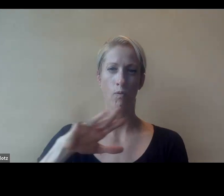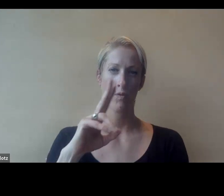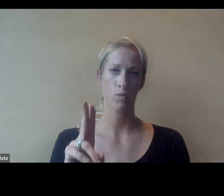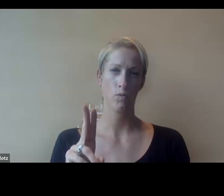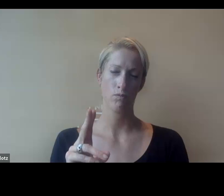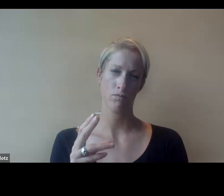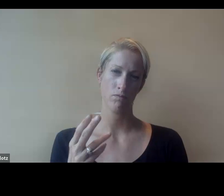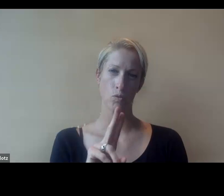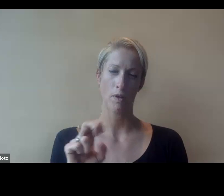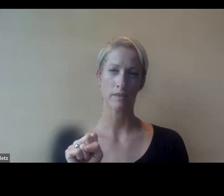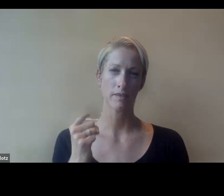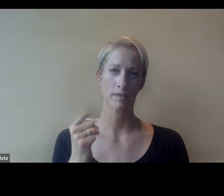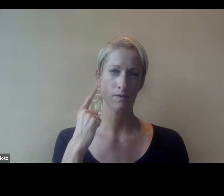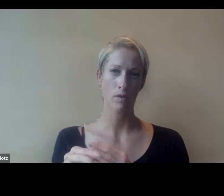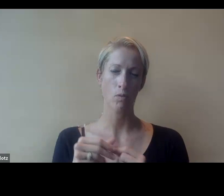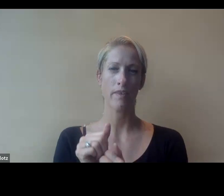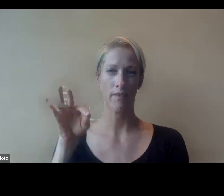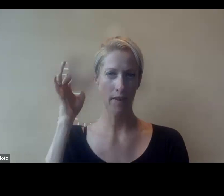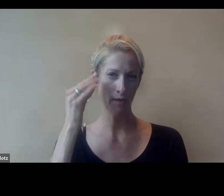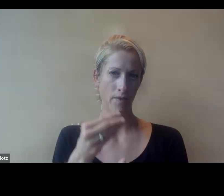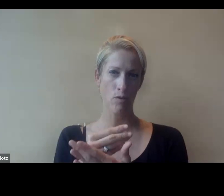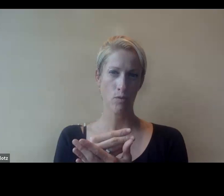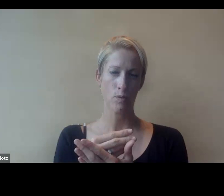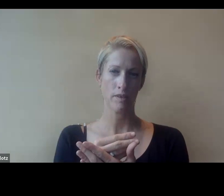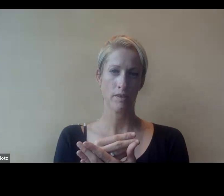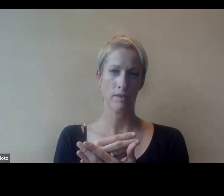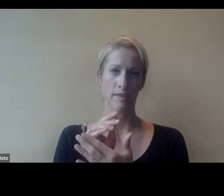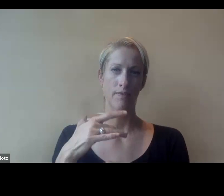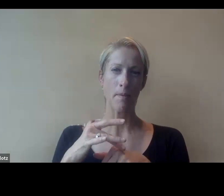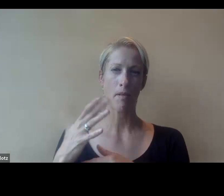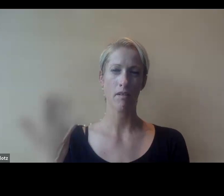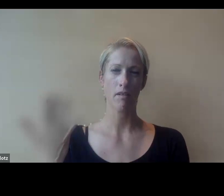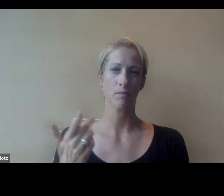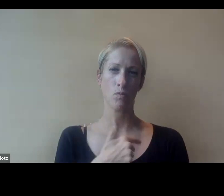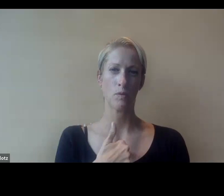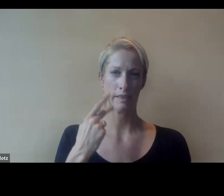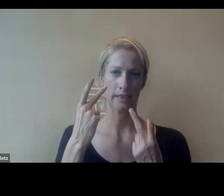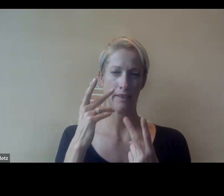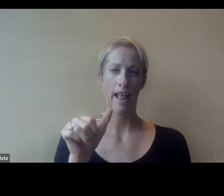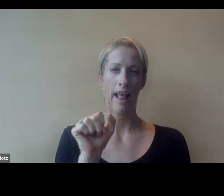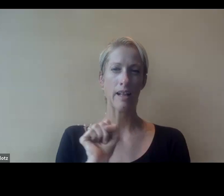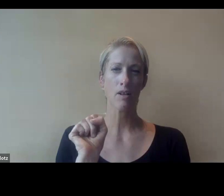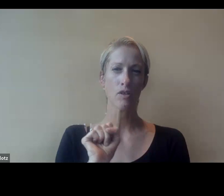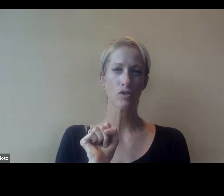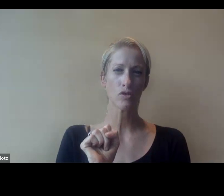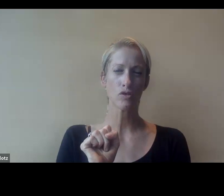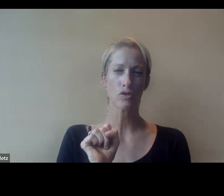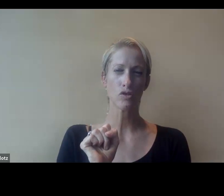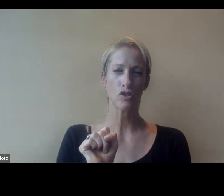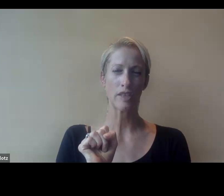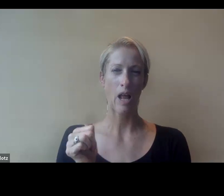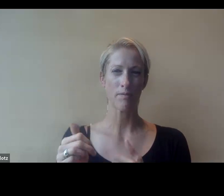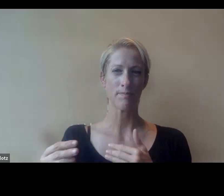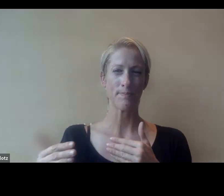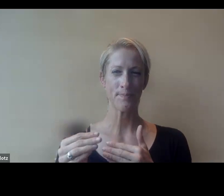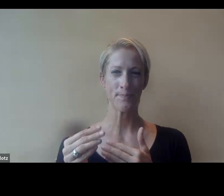in addition to the federal funding that's available, we're seeing that labor shortage exacerbated. And